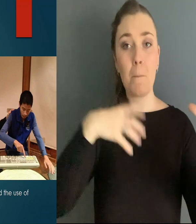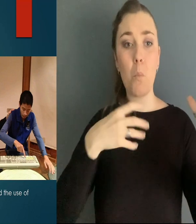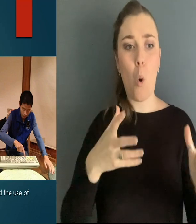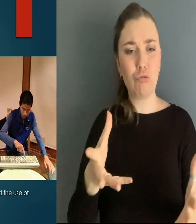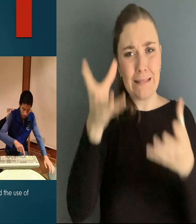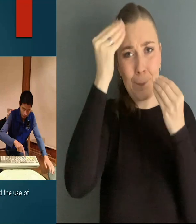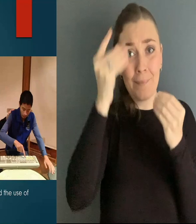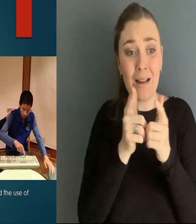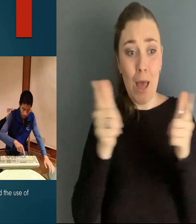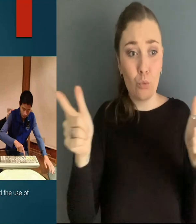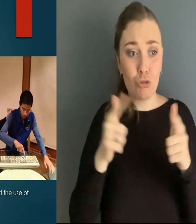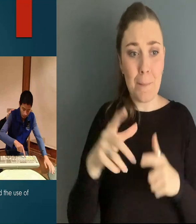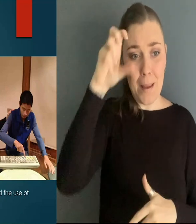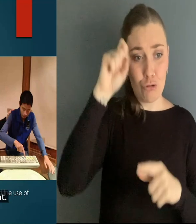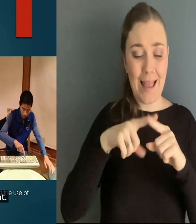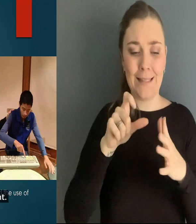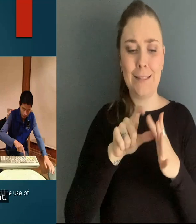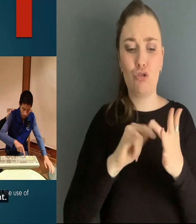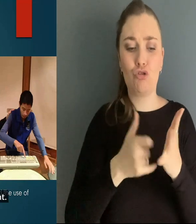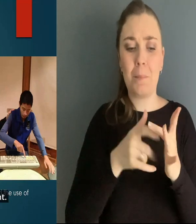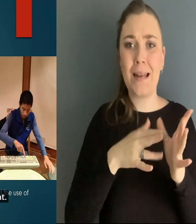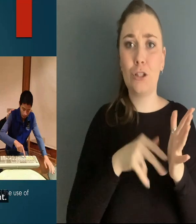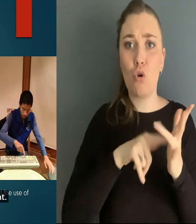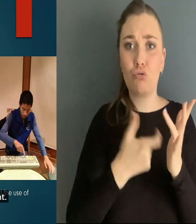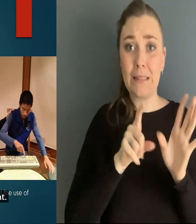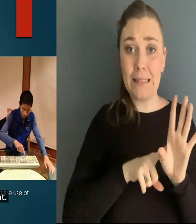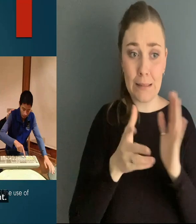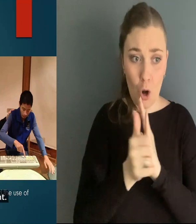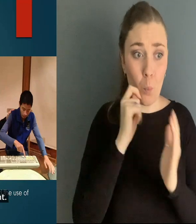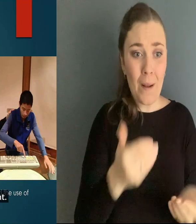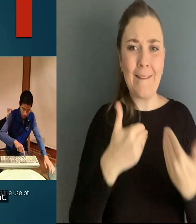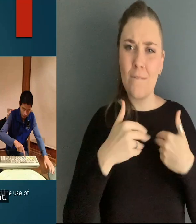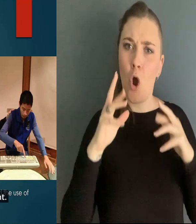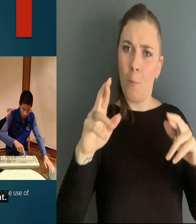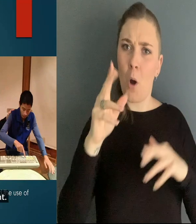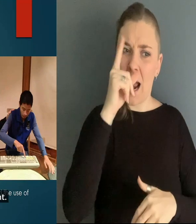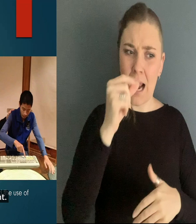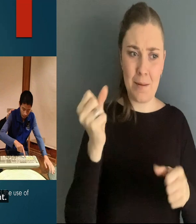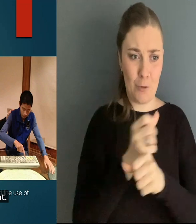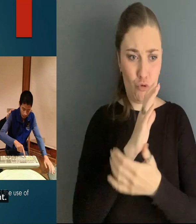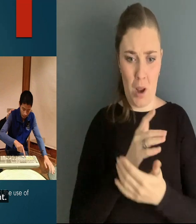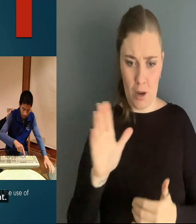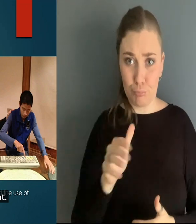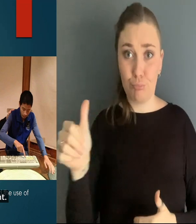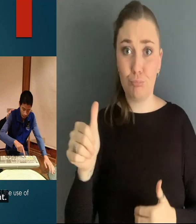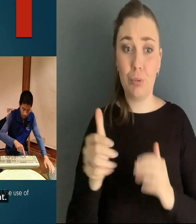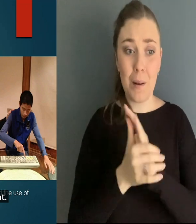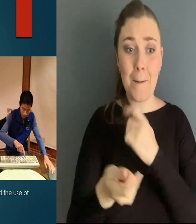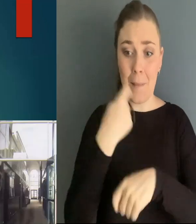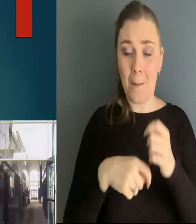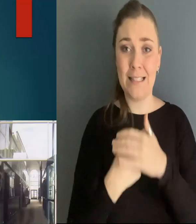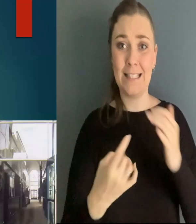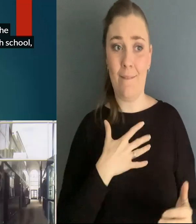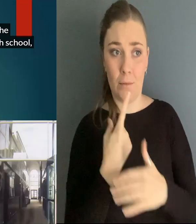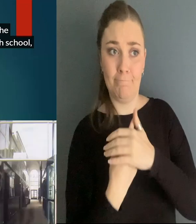memory and discriminatory skills it would give me the hope necessary to work towards mastery of skills to become independent